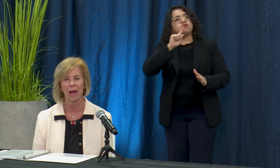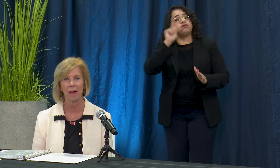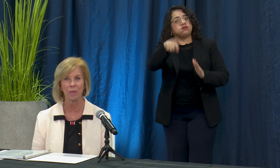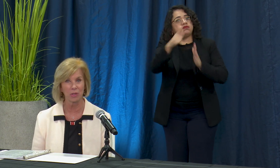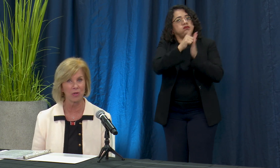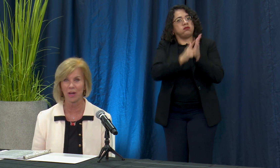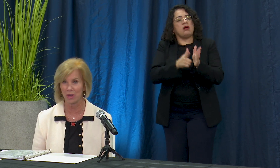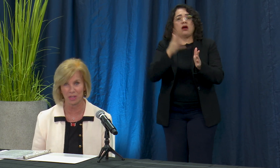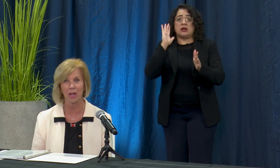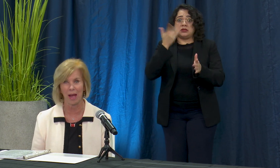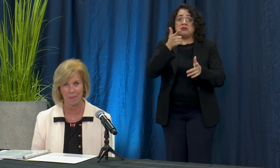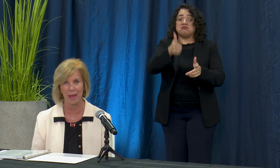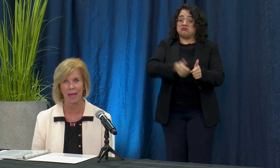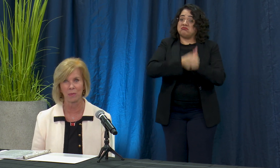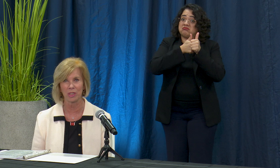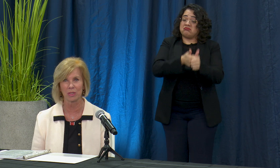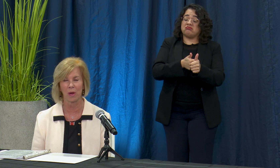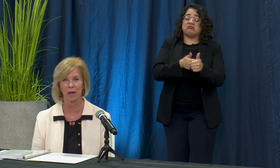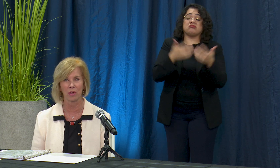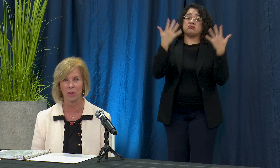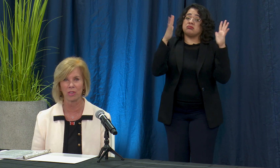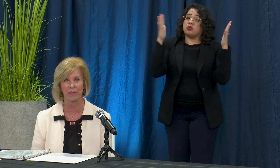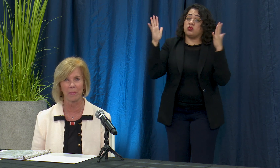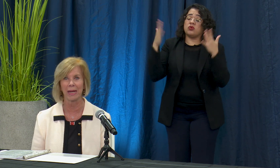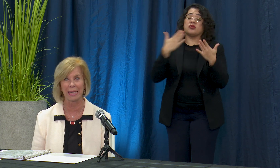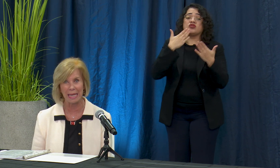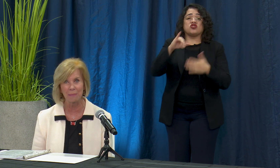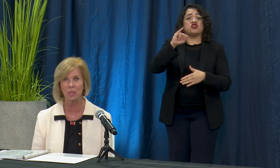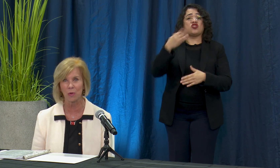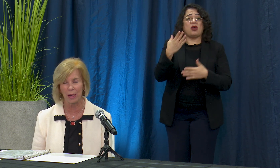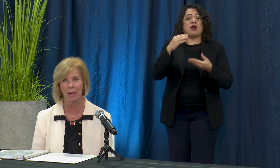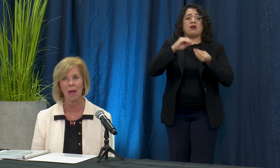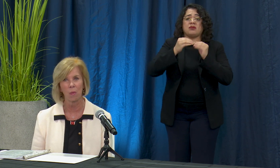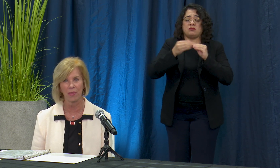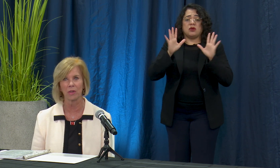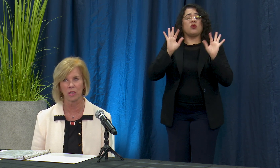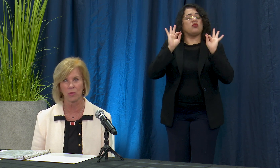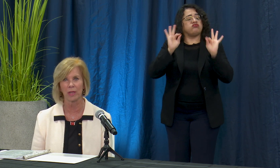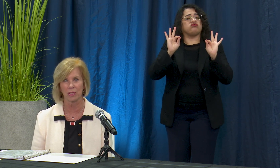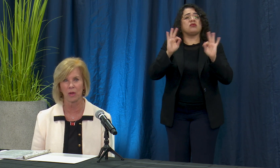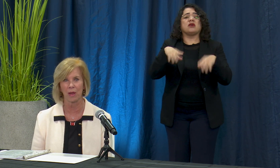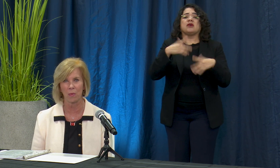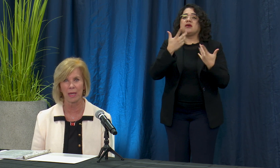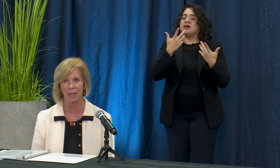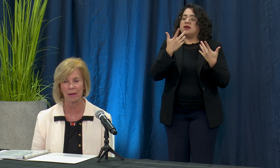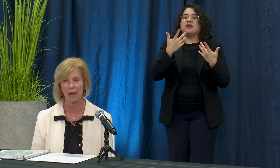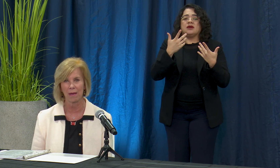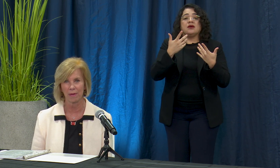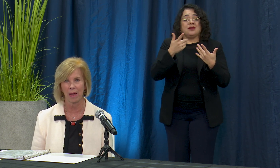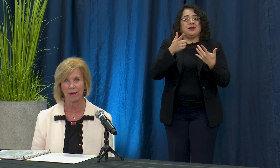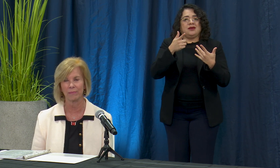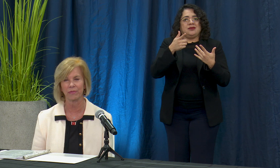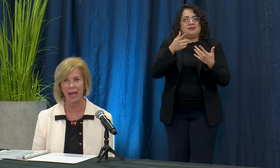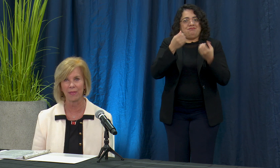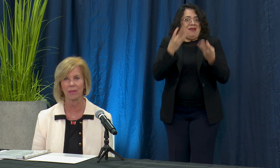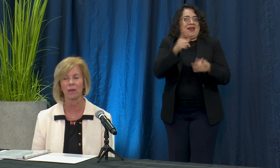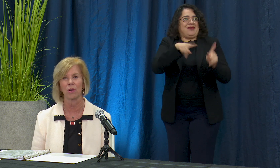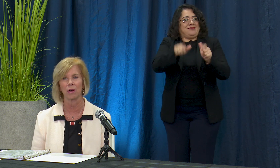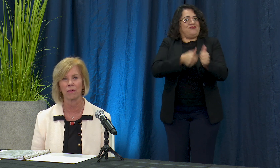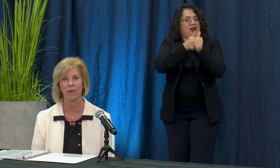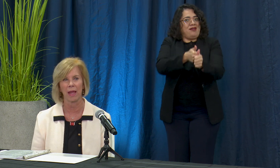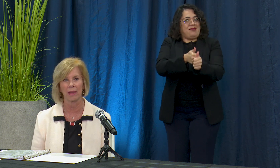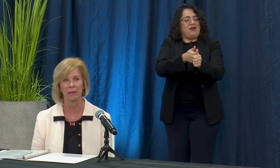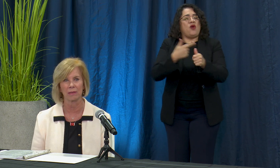like you're doing a good job. And we just want to encourage everybody to keep doing what they're doing so that we can flatten